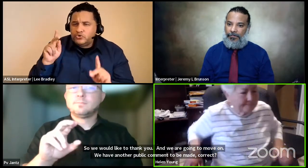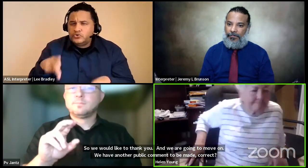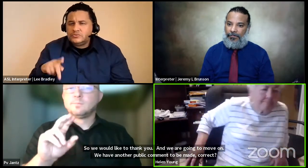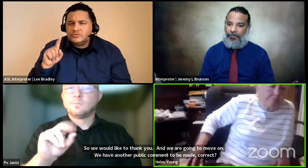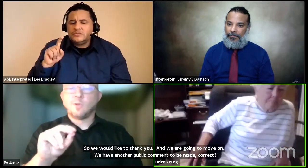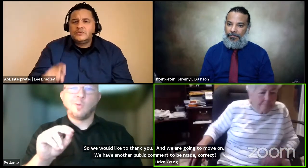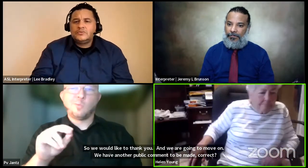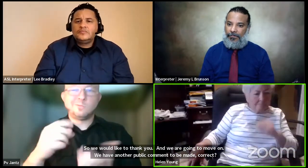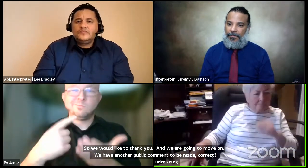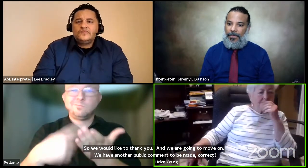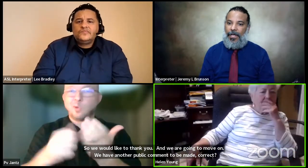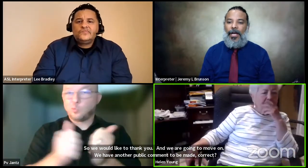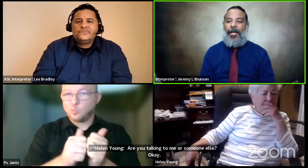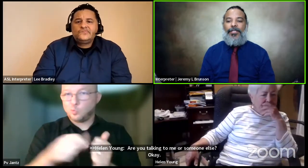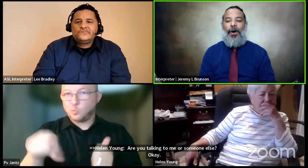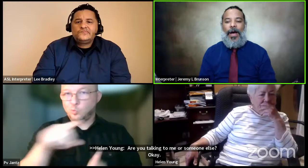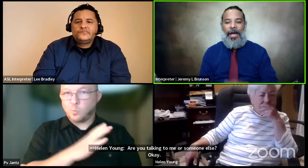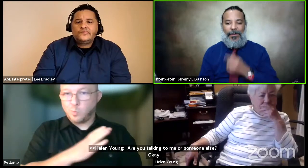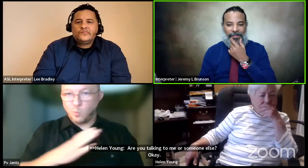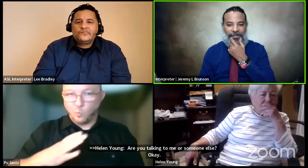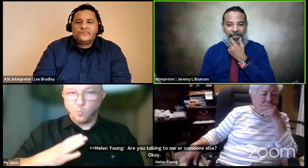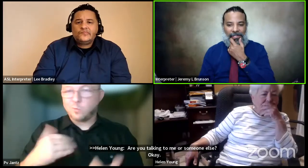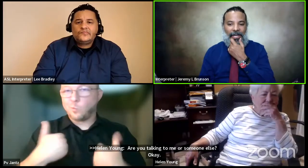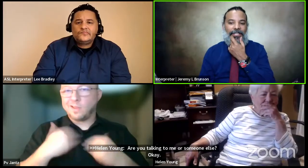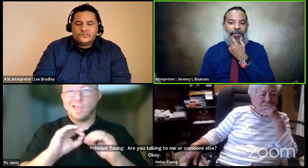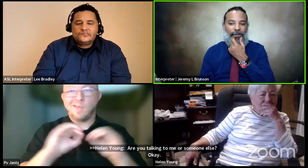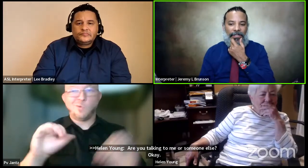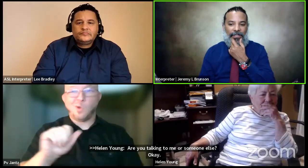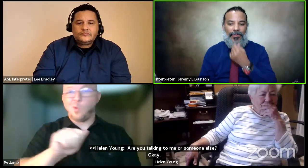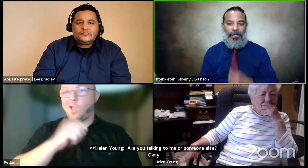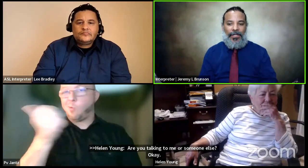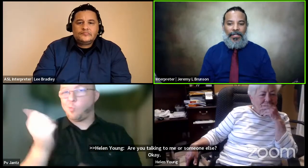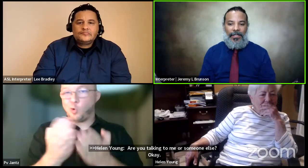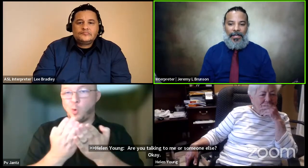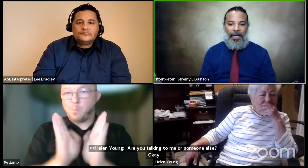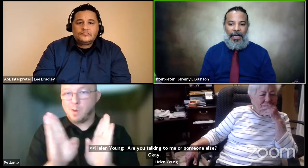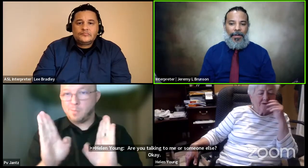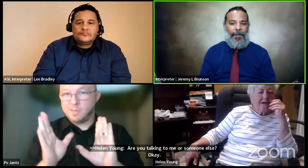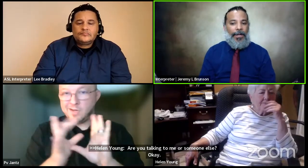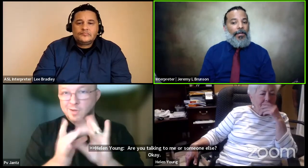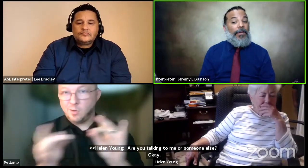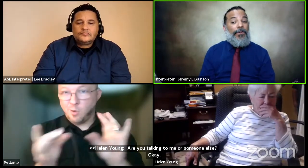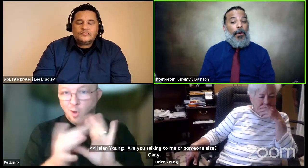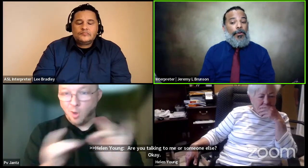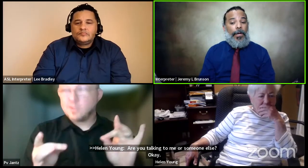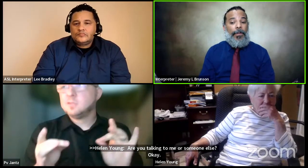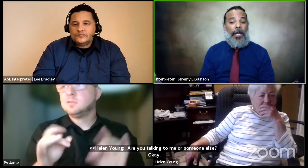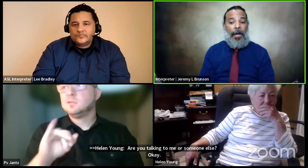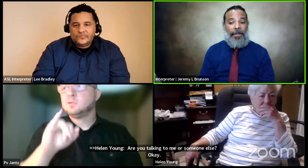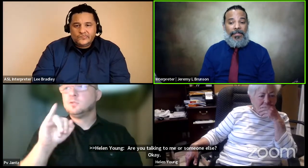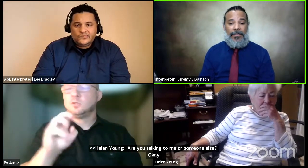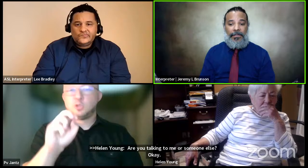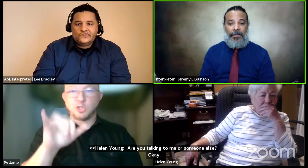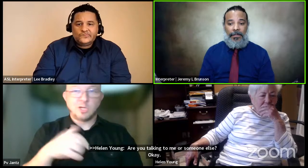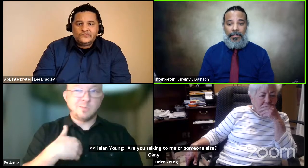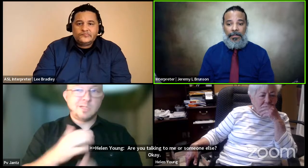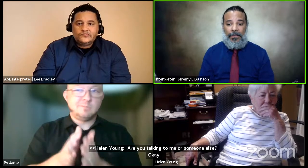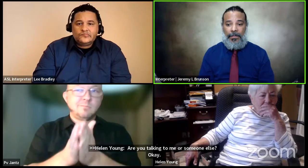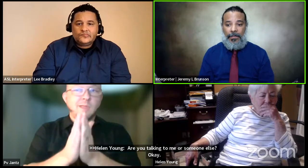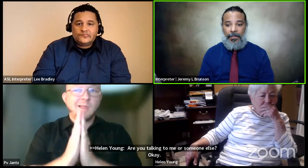No, I was talking to the rest of the board. Apparently, we have no other public